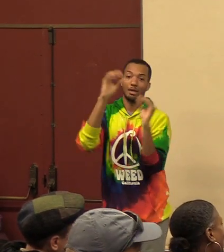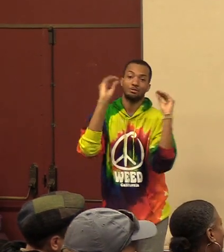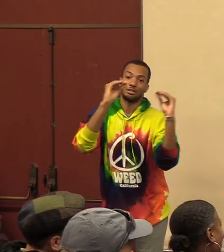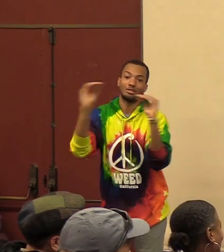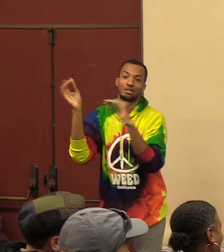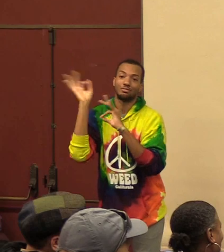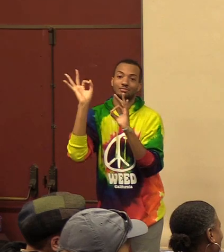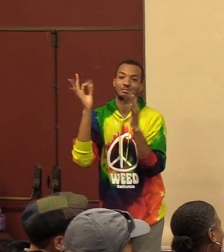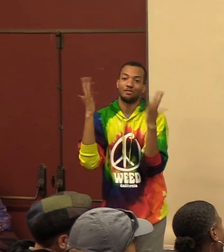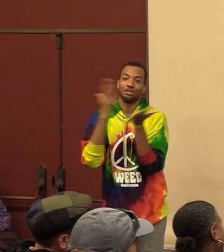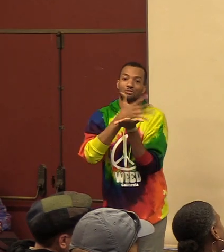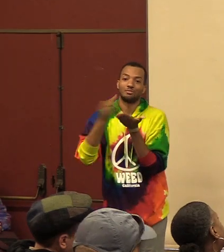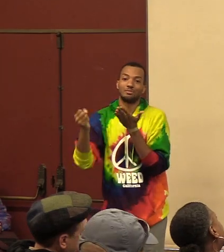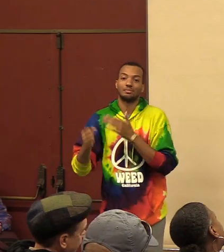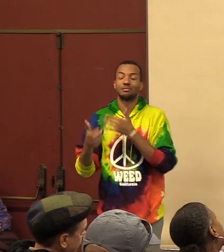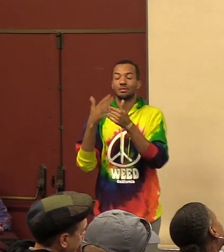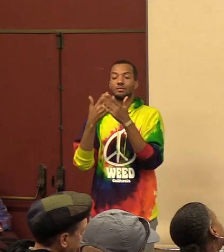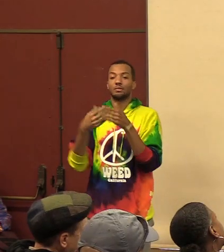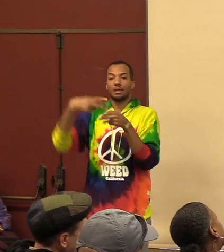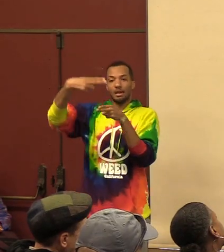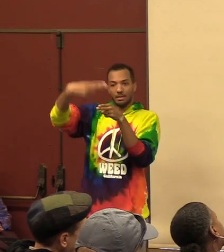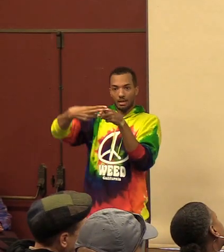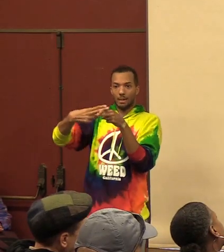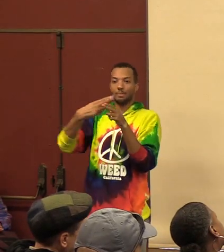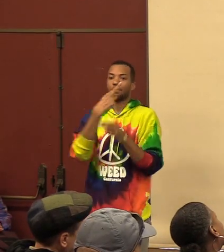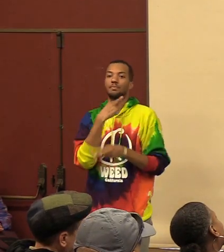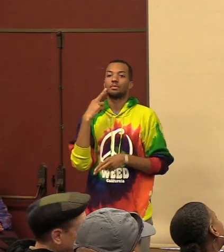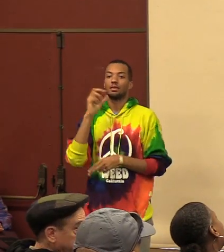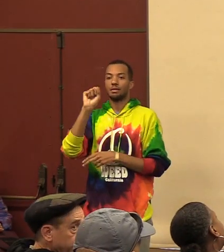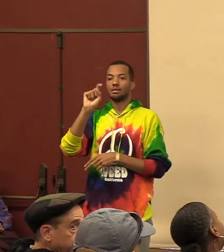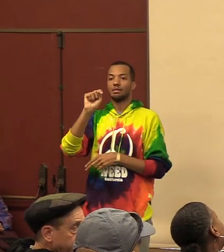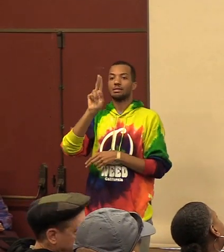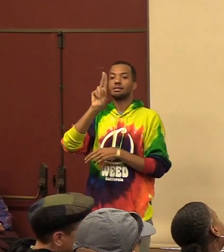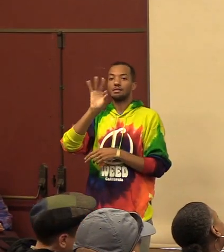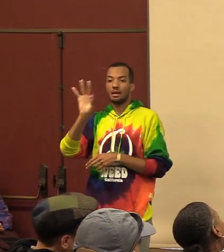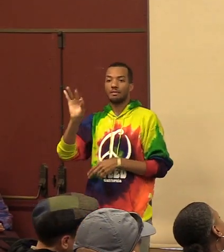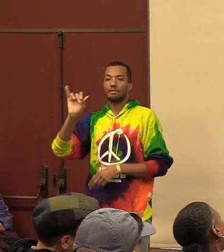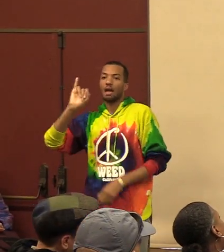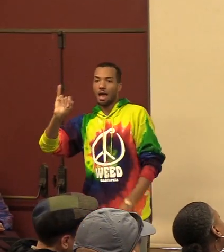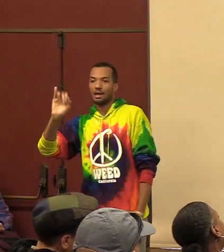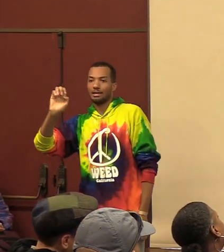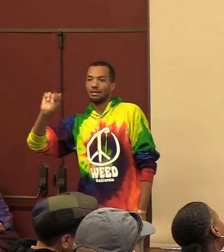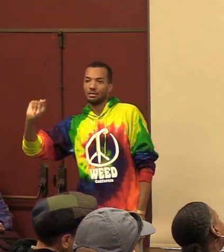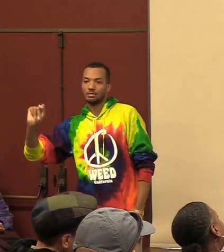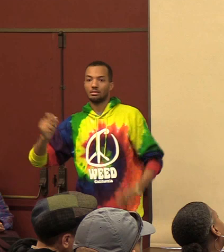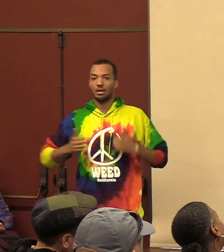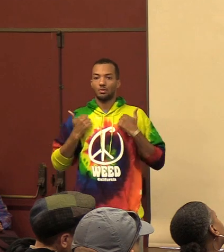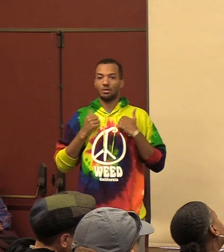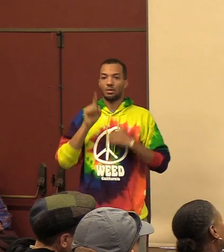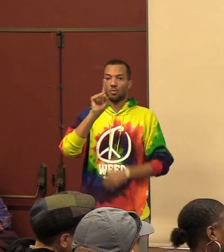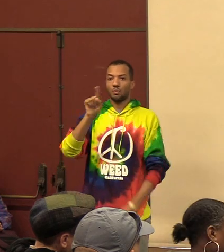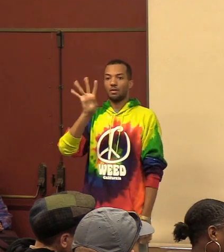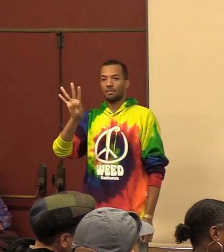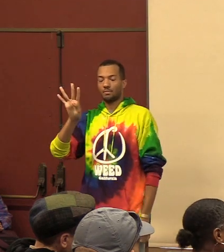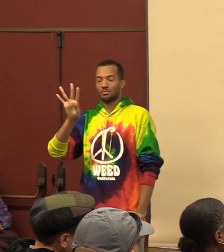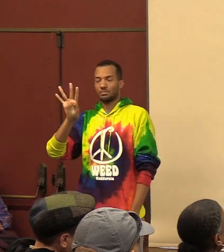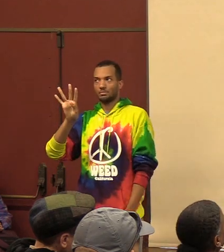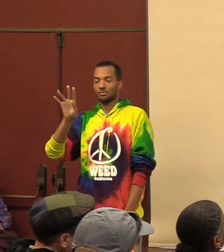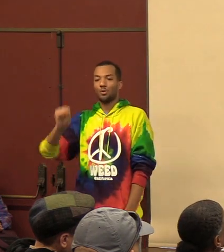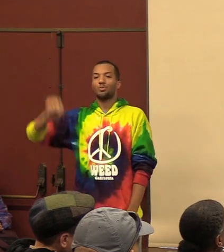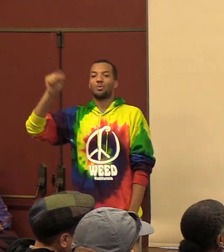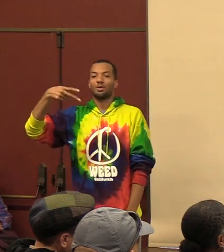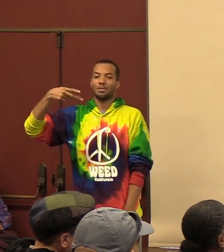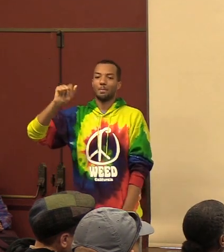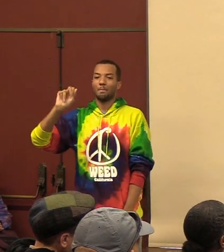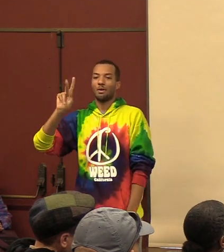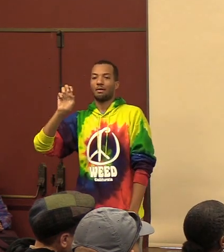anyway. So the name of the store is Stuff I Eat. And the address is 114 North Market Street.